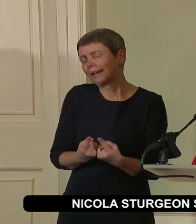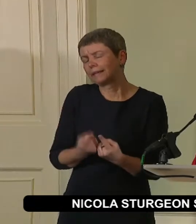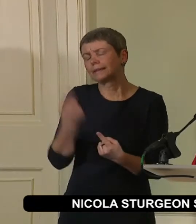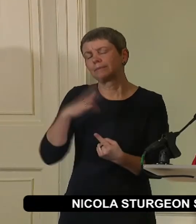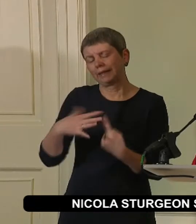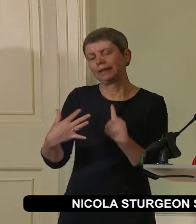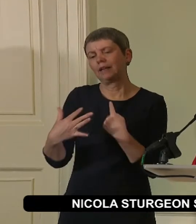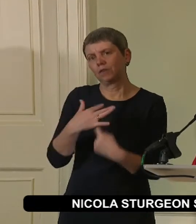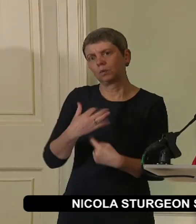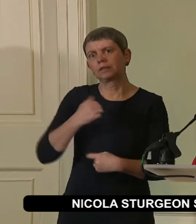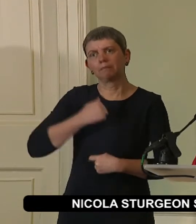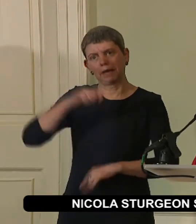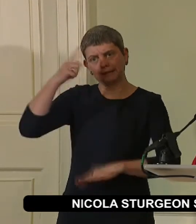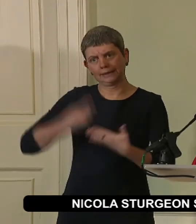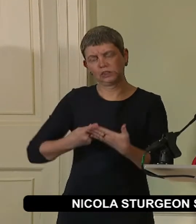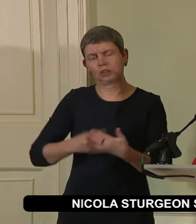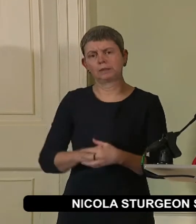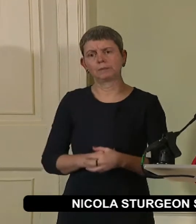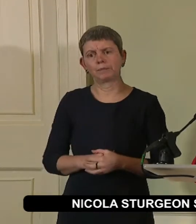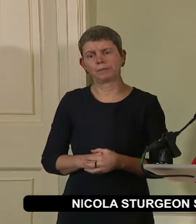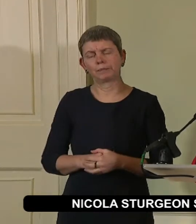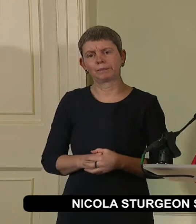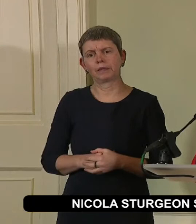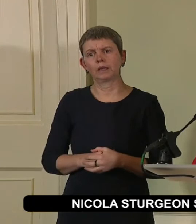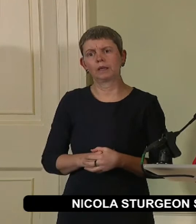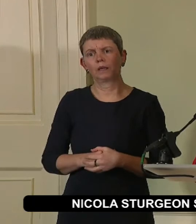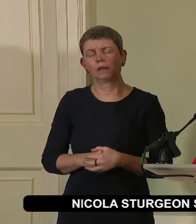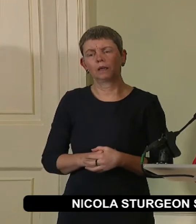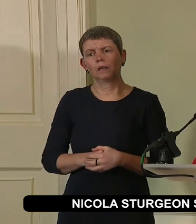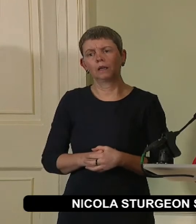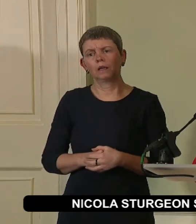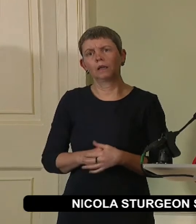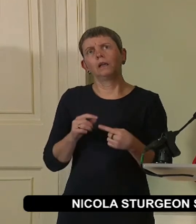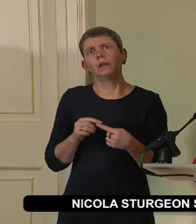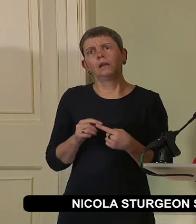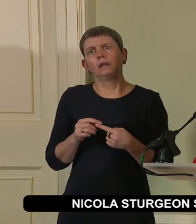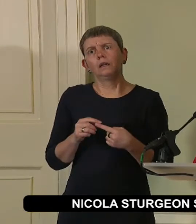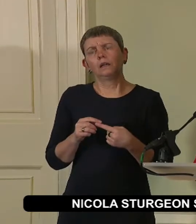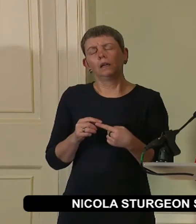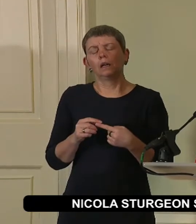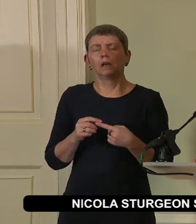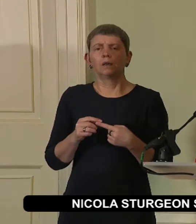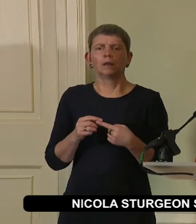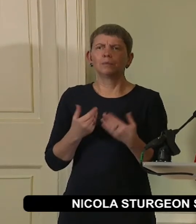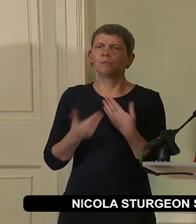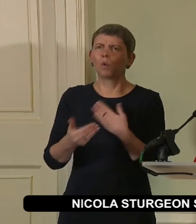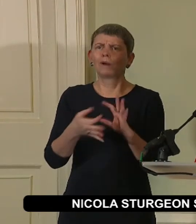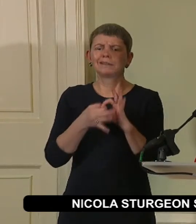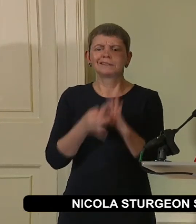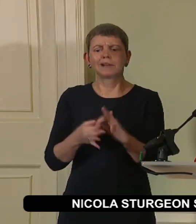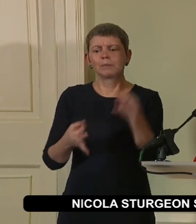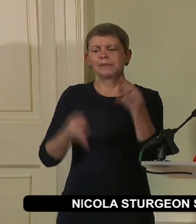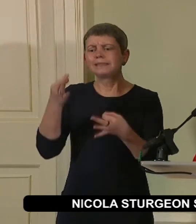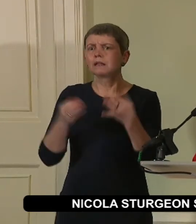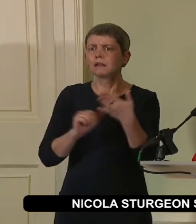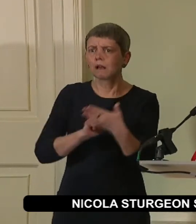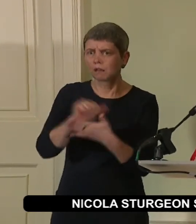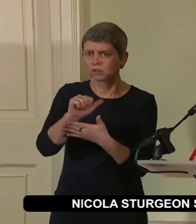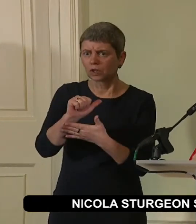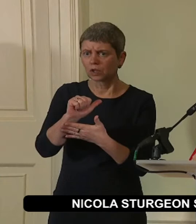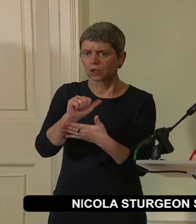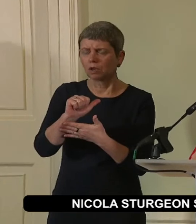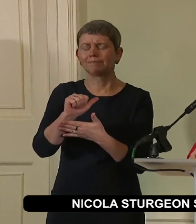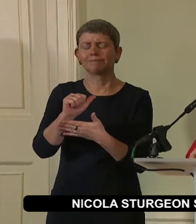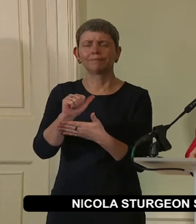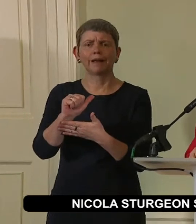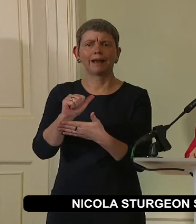my decision. These, I suppose, are more about our political culture and the nature and impact of